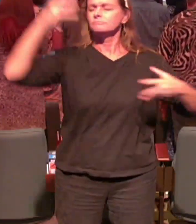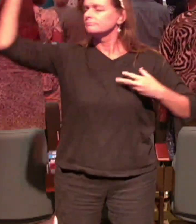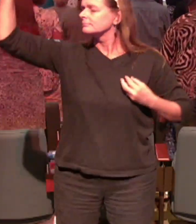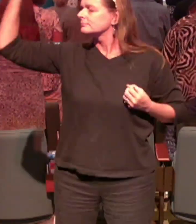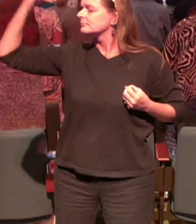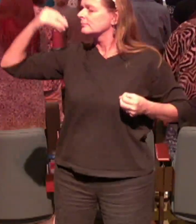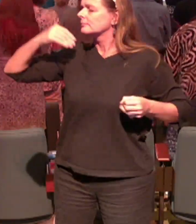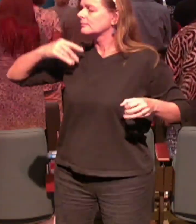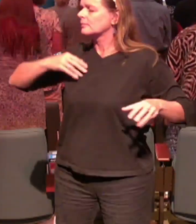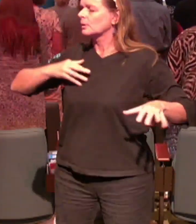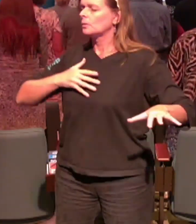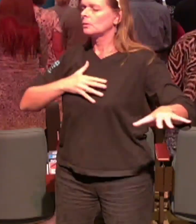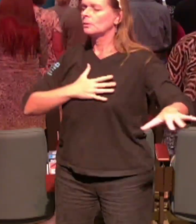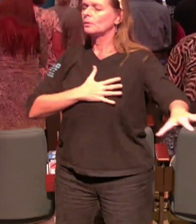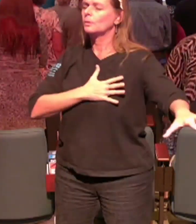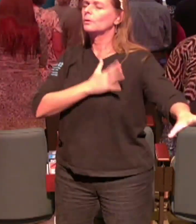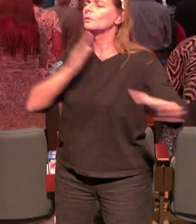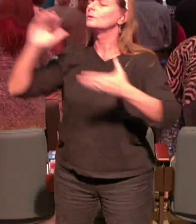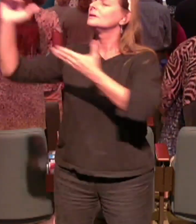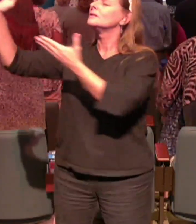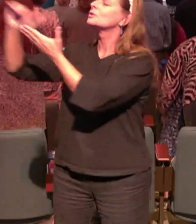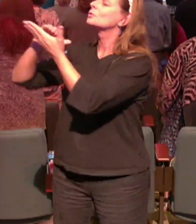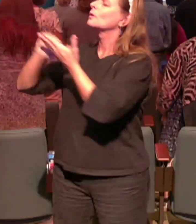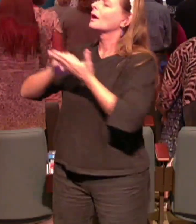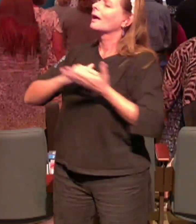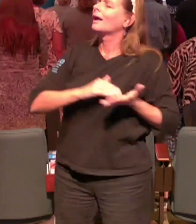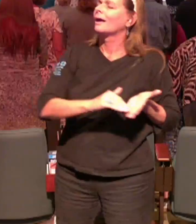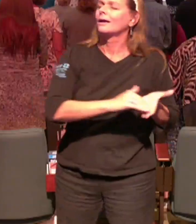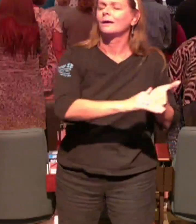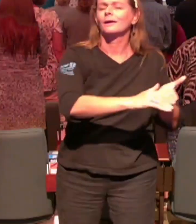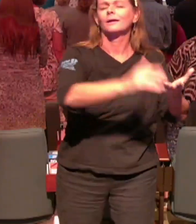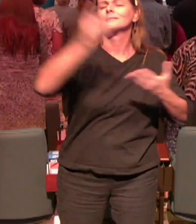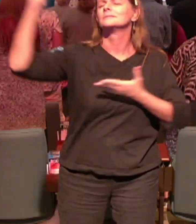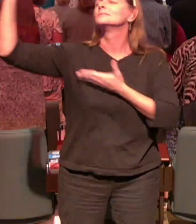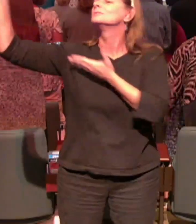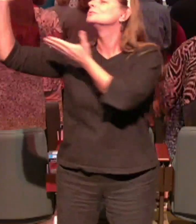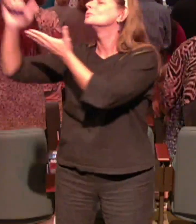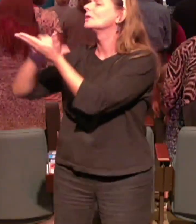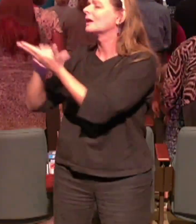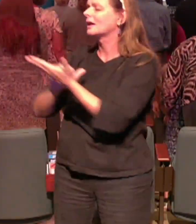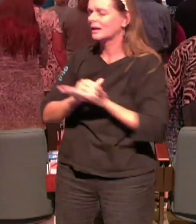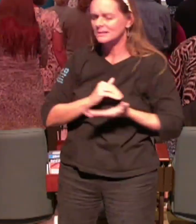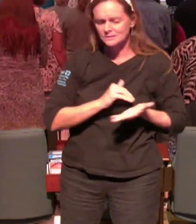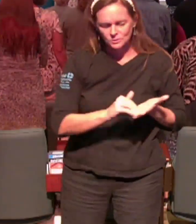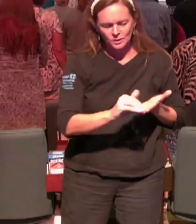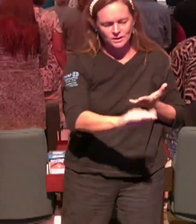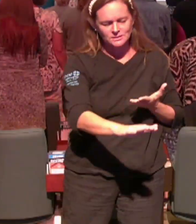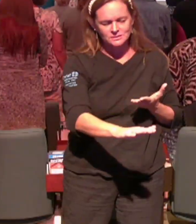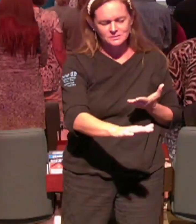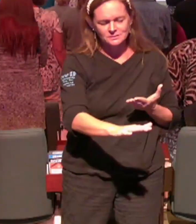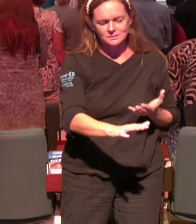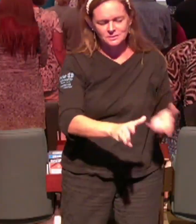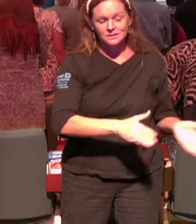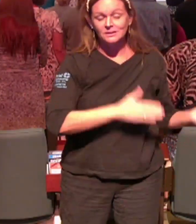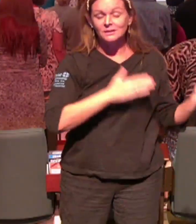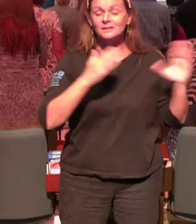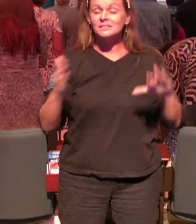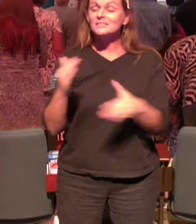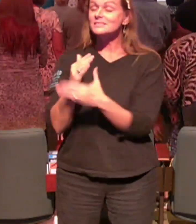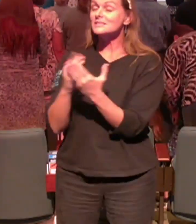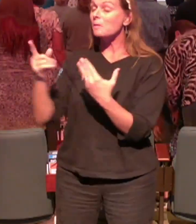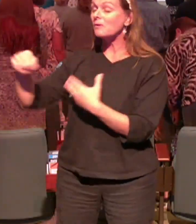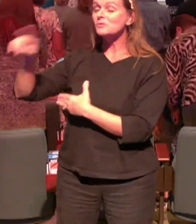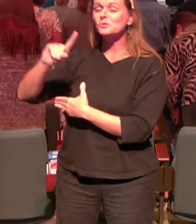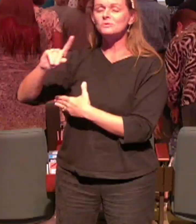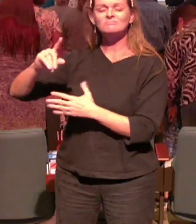As we continue to pray, some of you today, what you need to do is you need to say, Jesus, come into my life. I need your grace